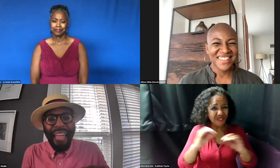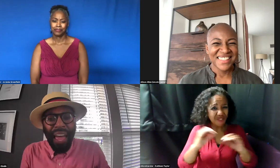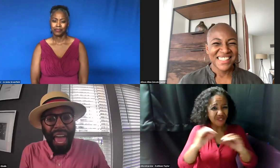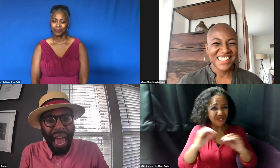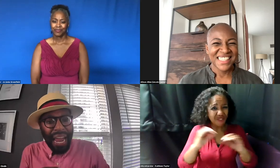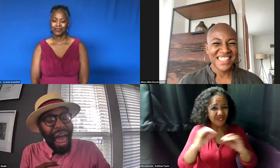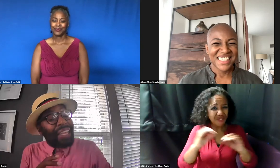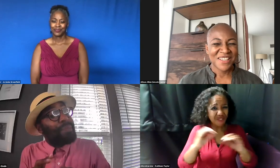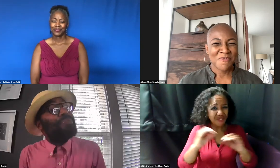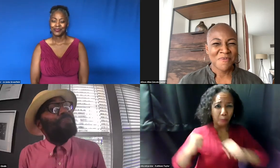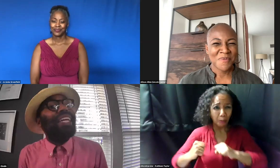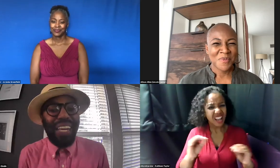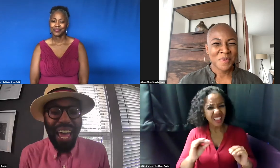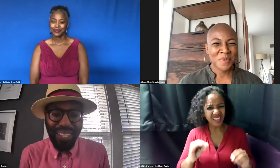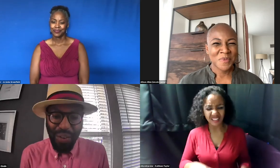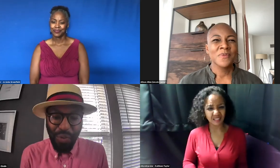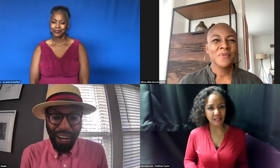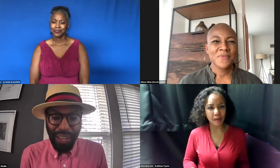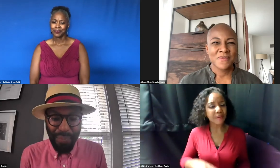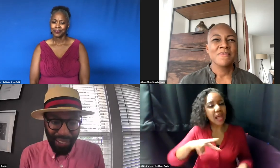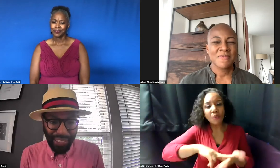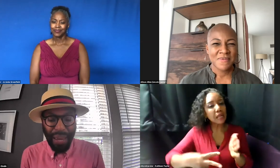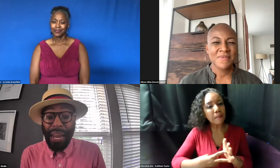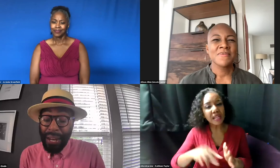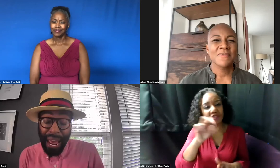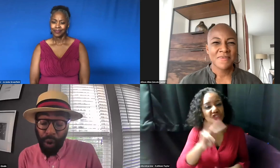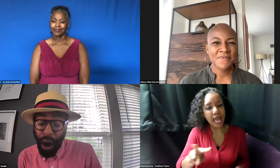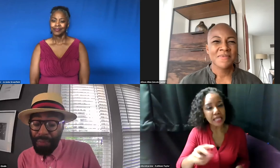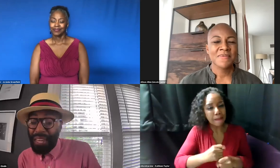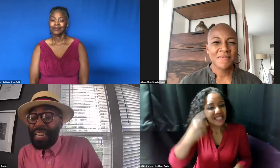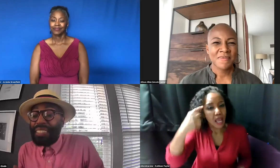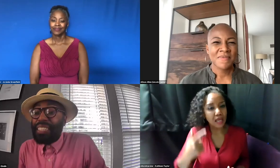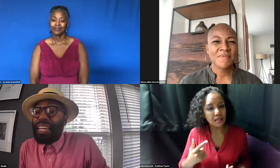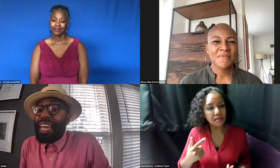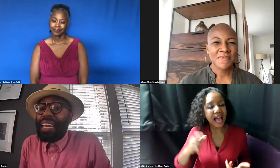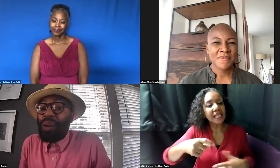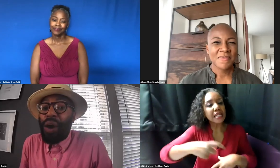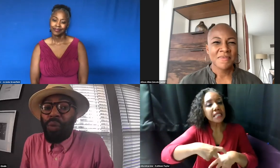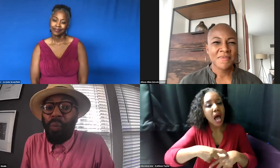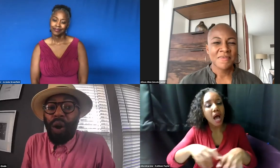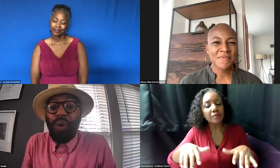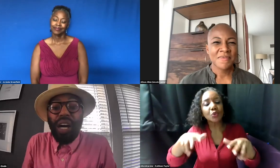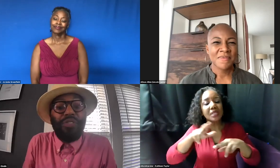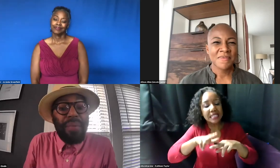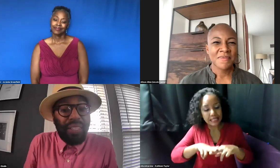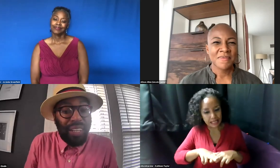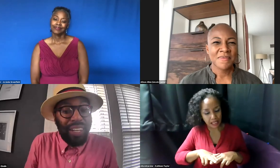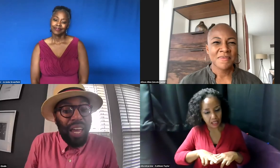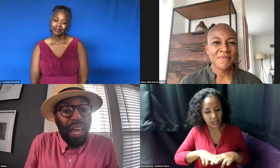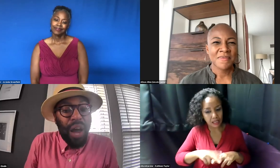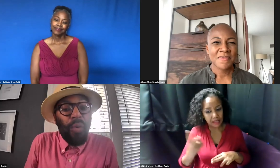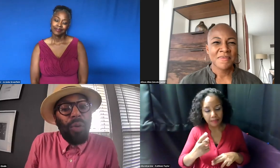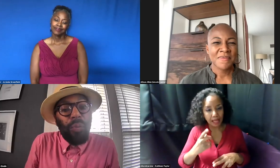line. And I had to make meaning of jazz for mm-hmm. it to make sense to me. And that it required me sitting in and with what was